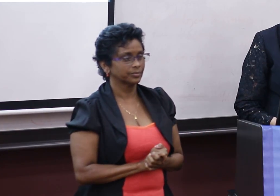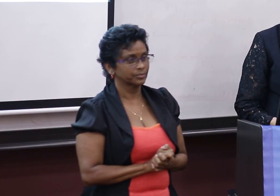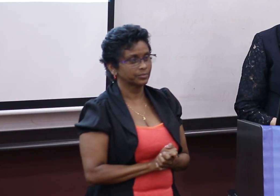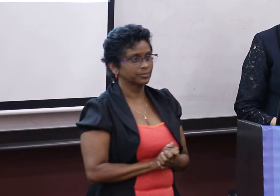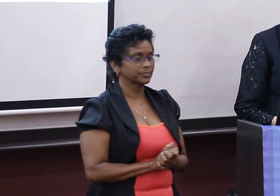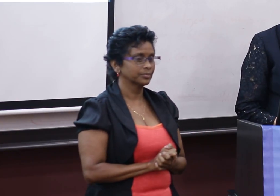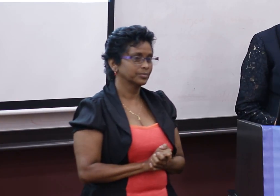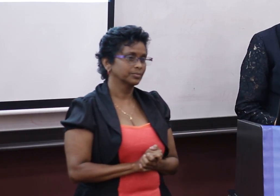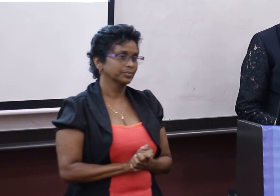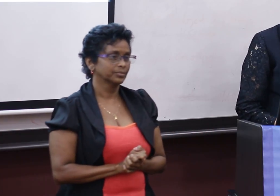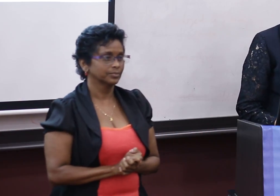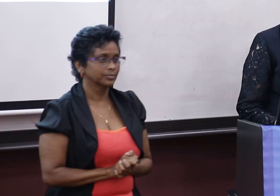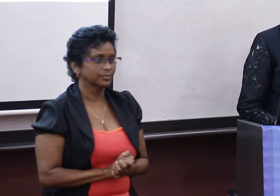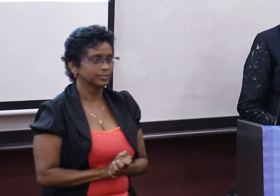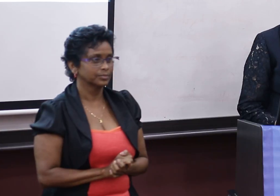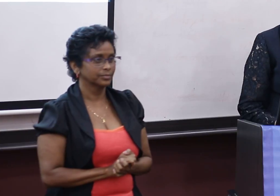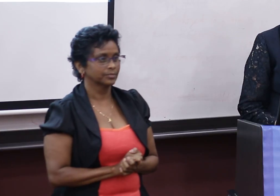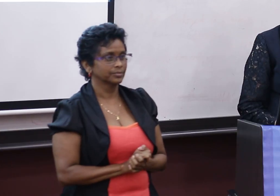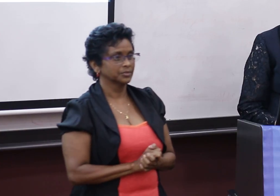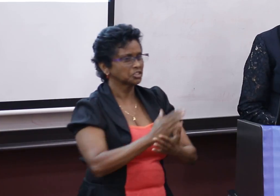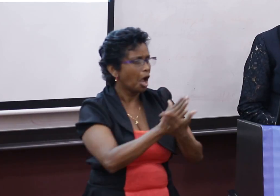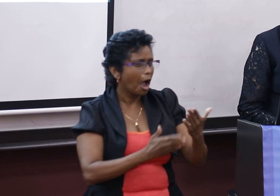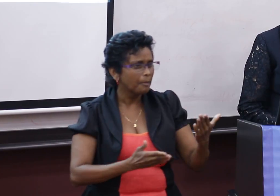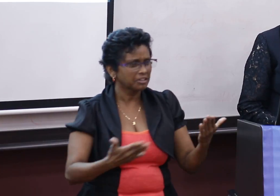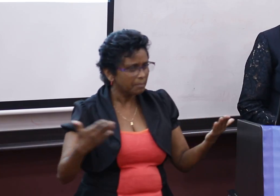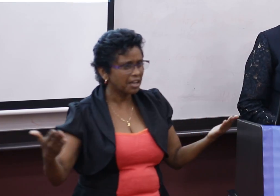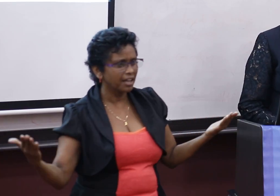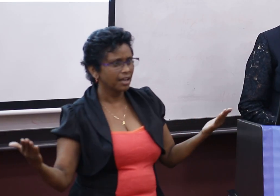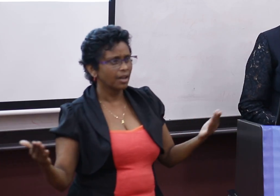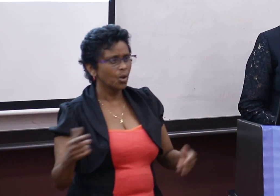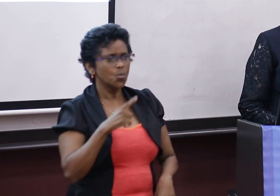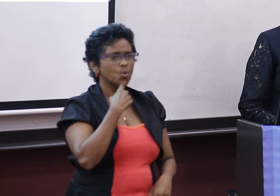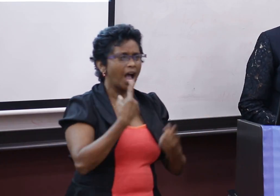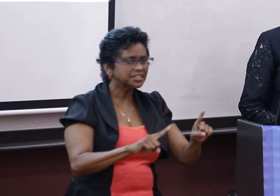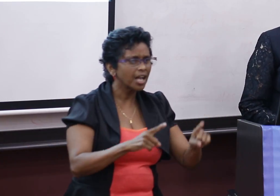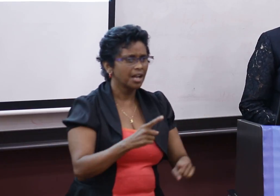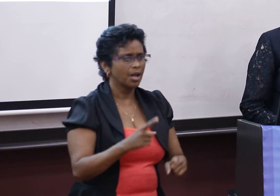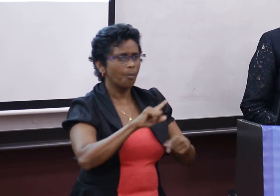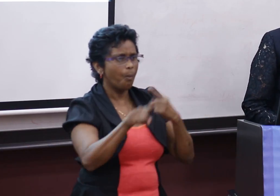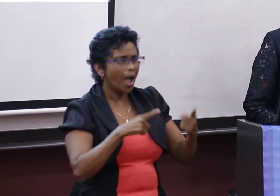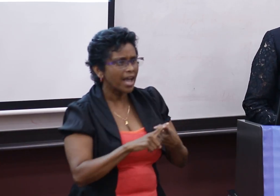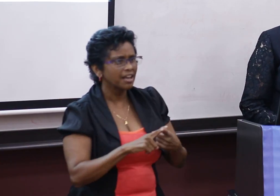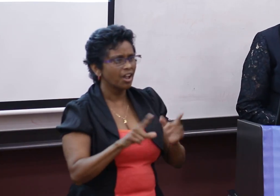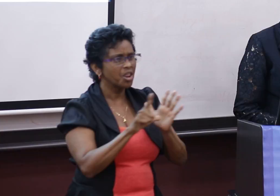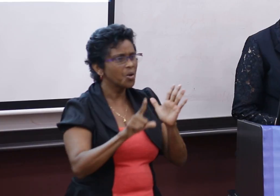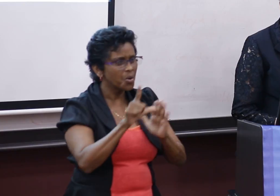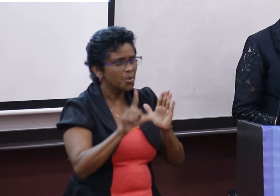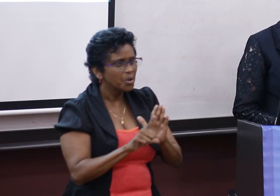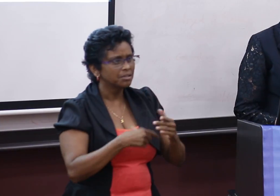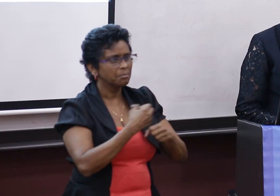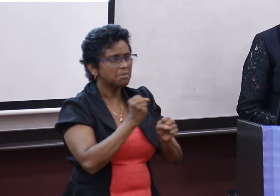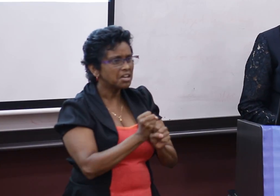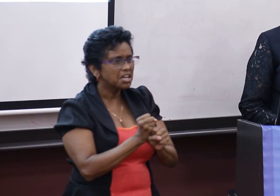the legal systems are put in place. However, even when laws are enacted,